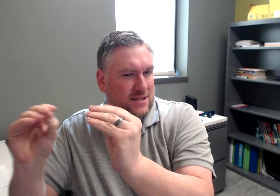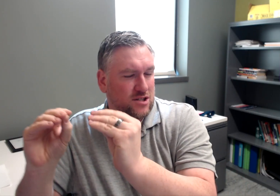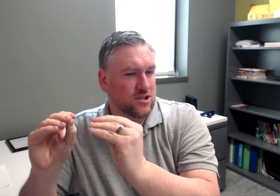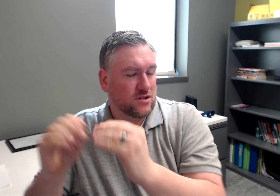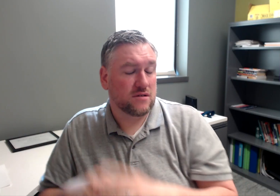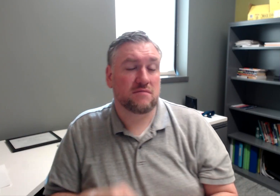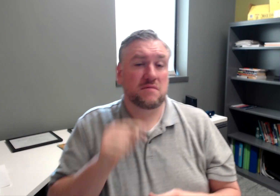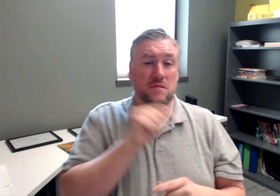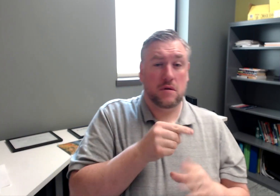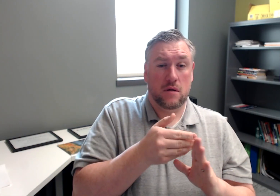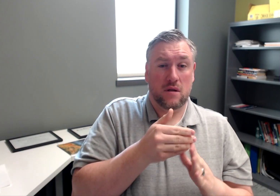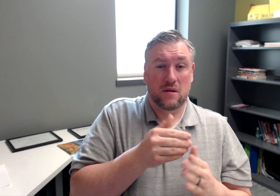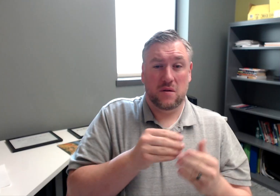you post-teach.